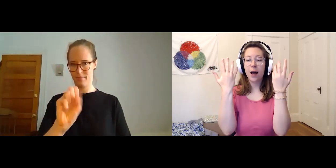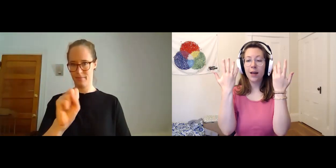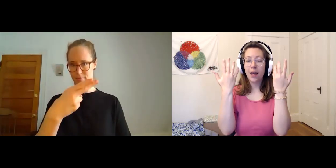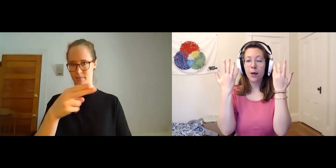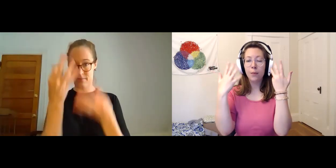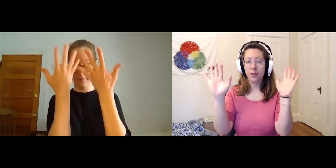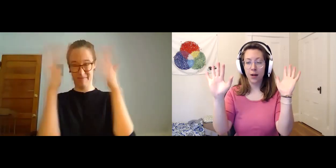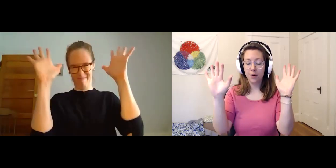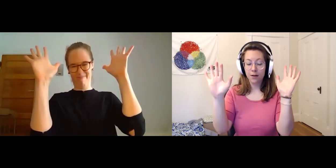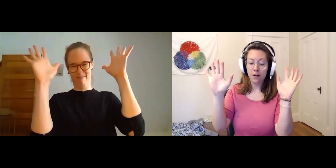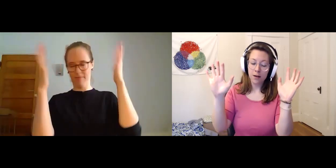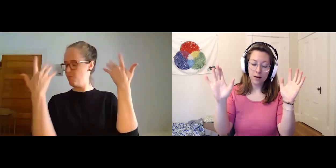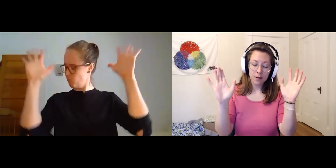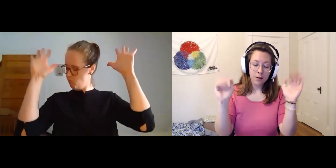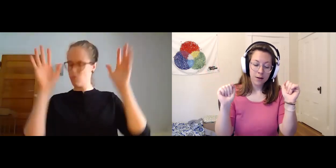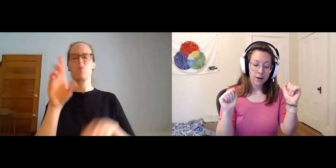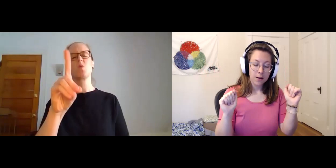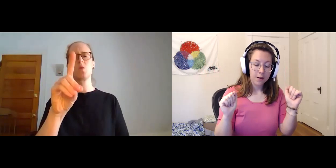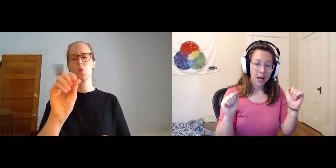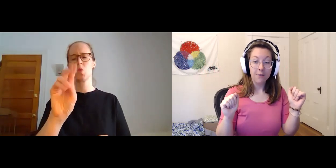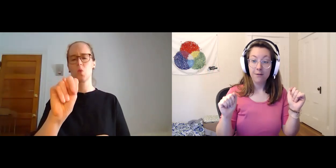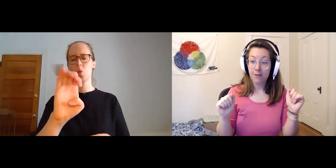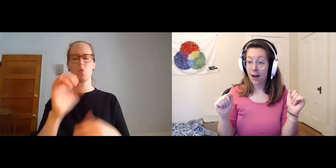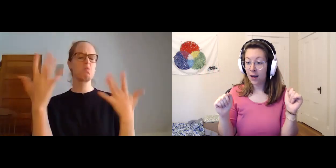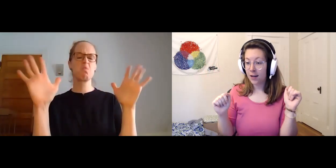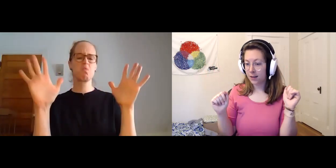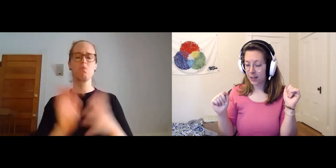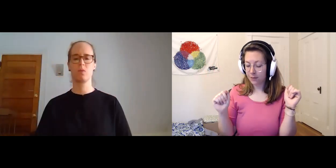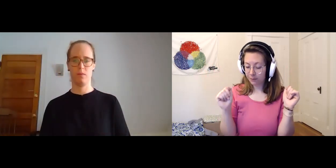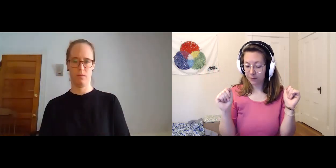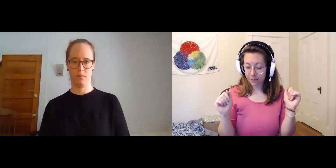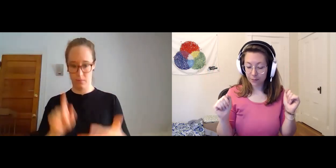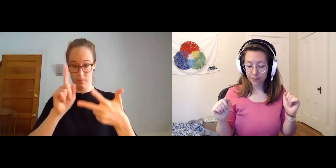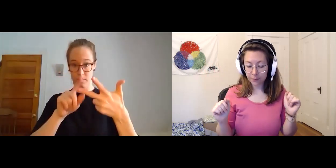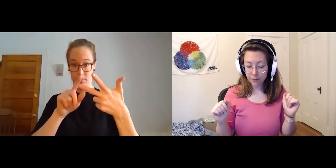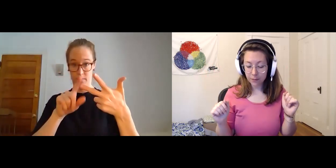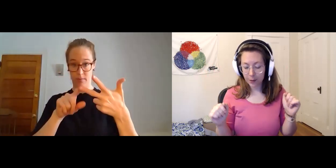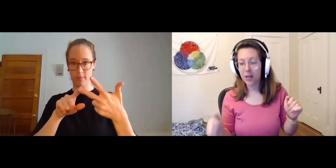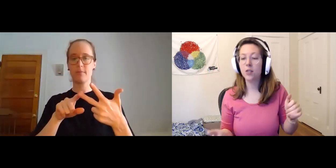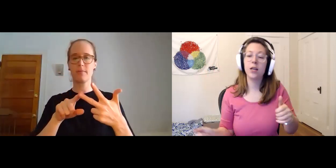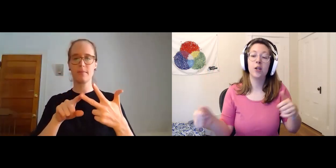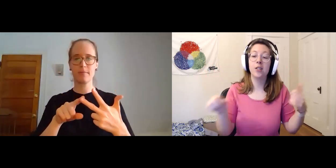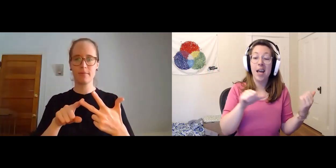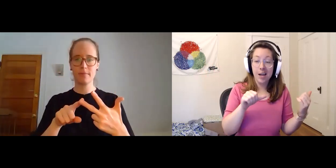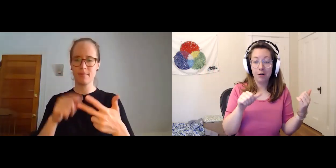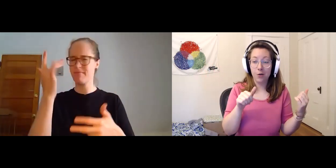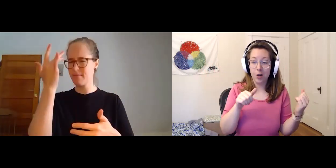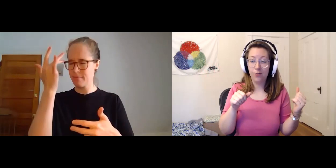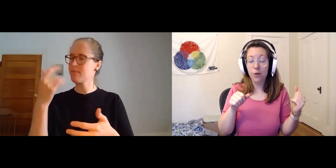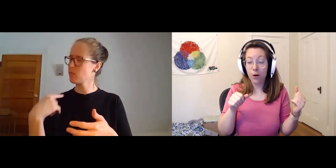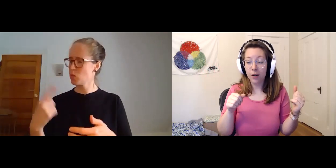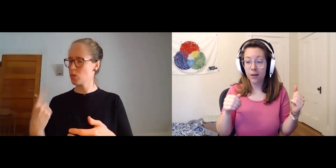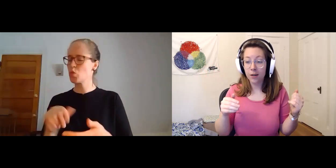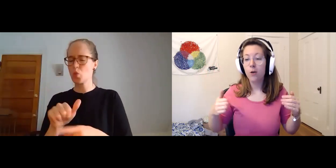that. I am done. And finally, because we had learned angry the